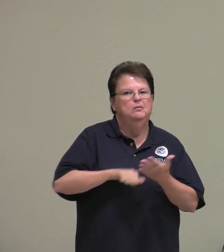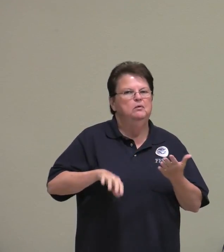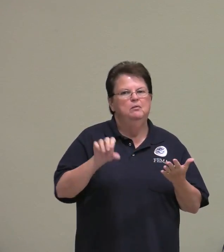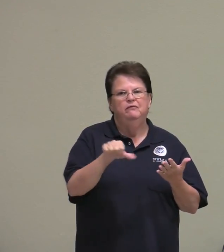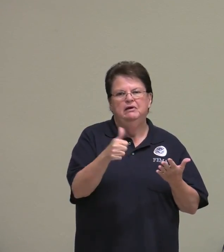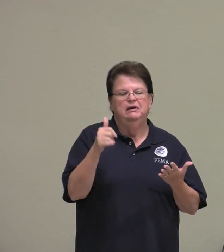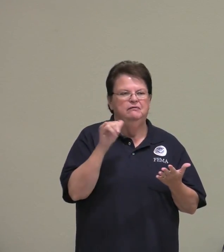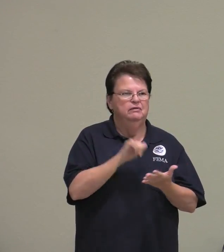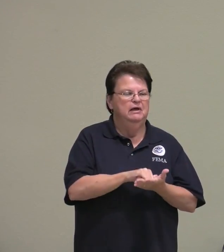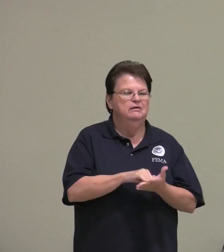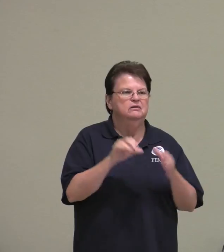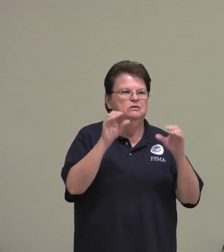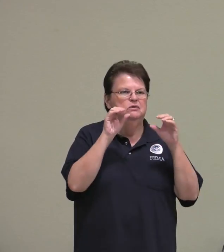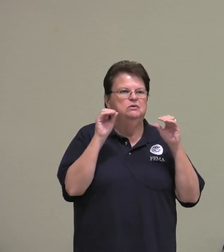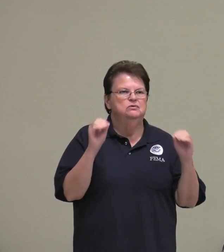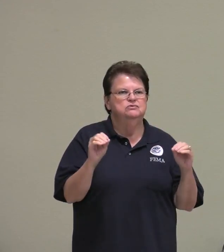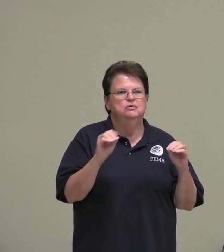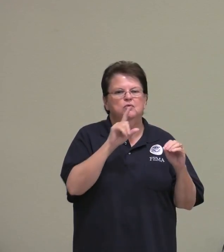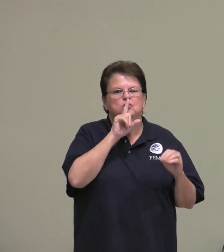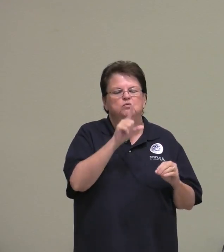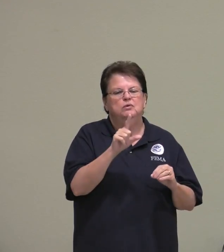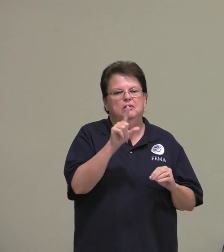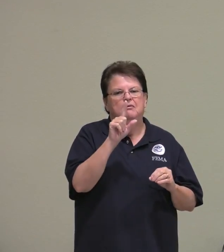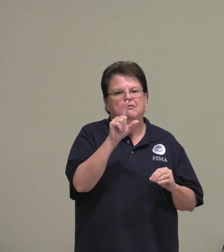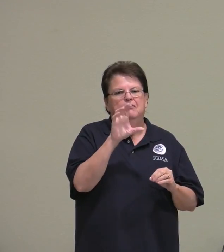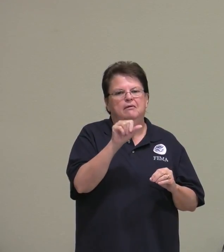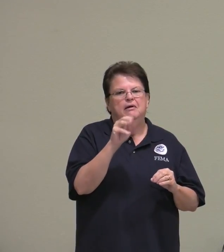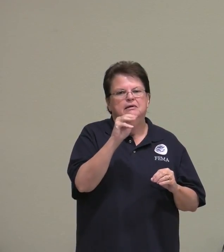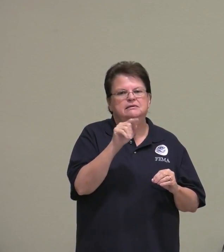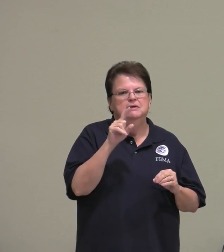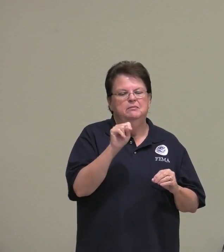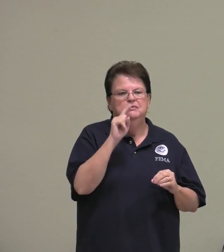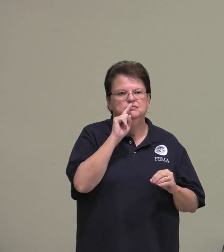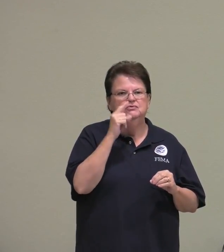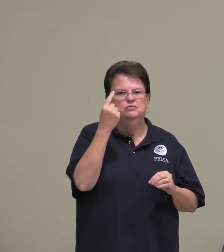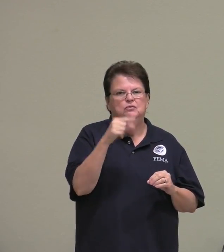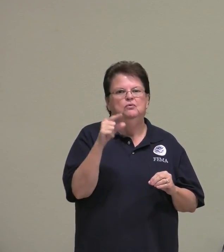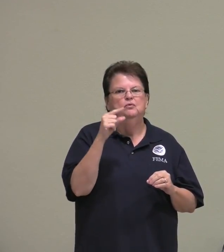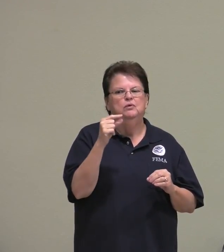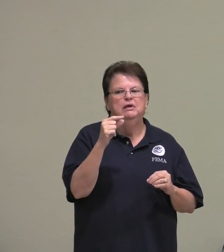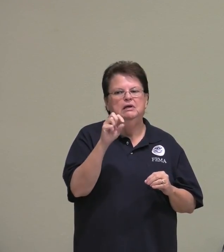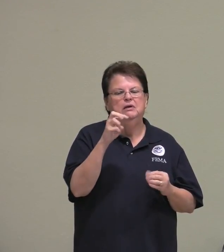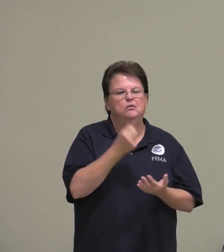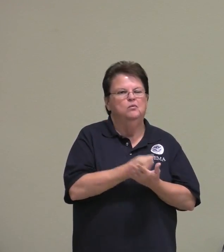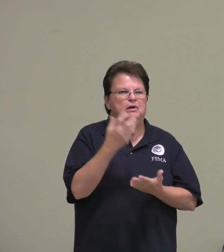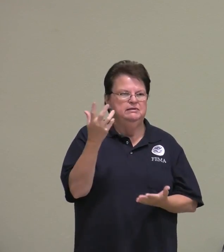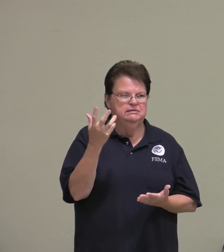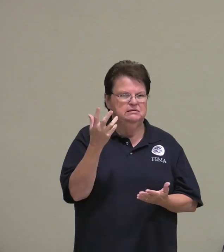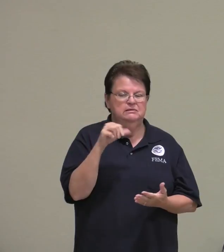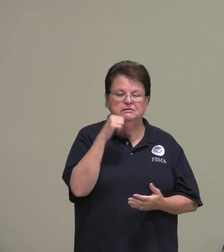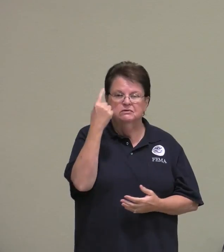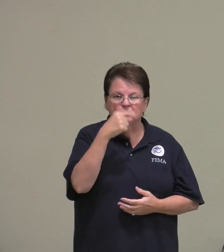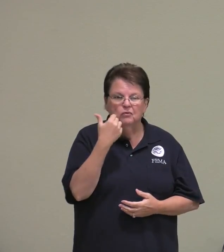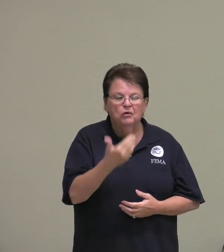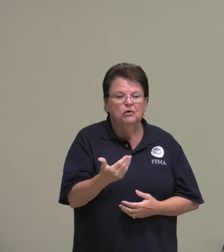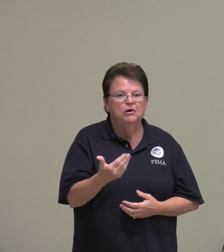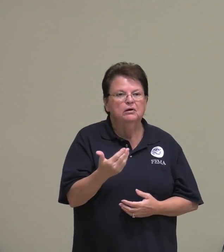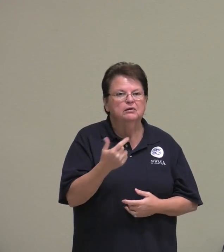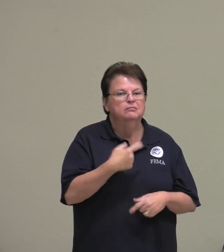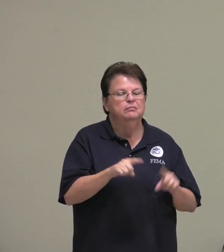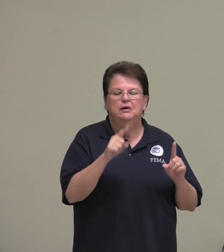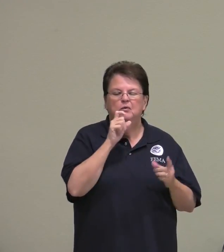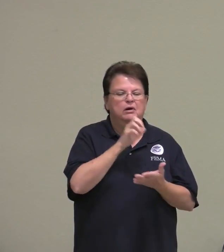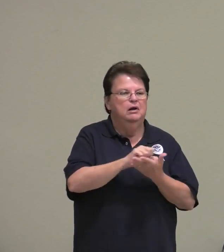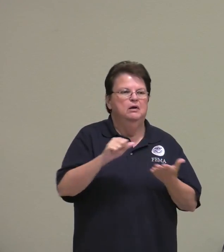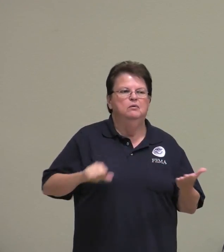any of that. There's no real contaminant to green waste that burned on your property. It doesn't look good, but